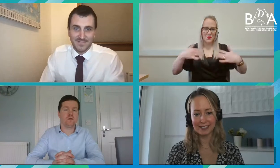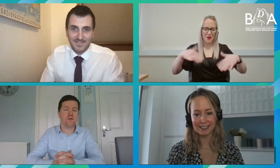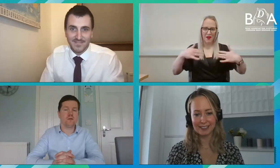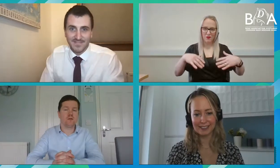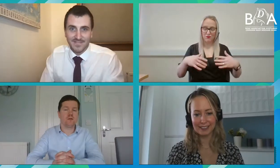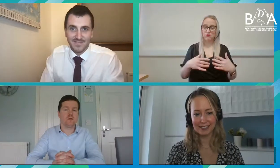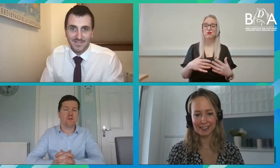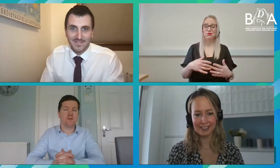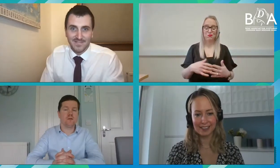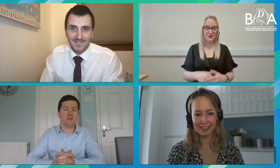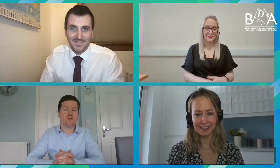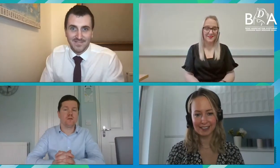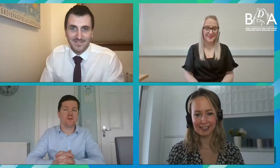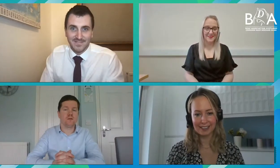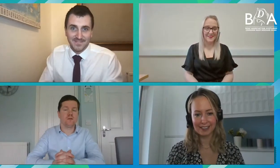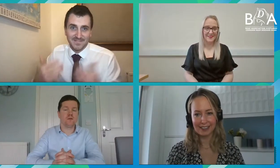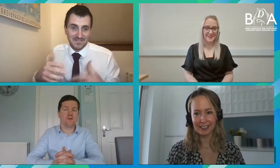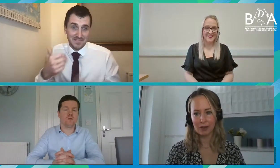excellent.